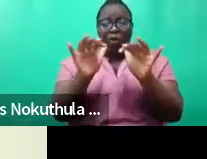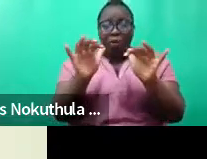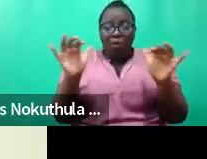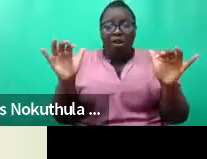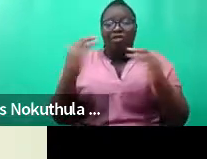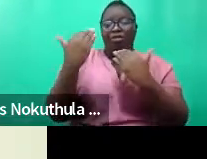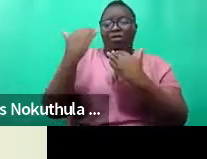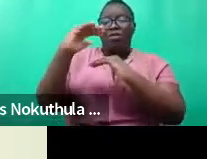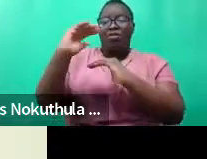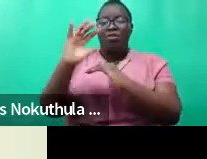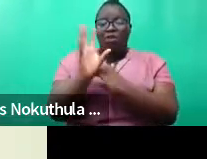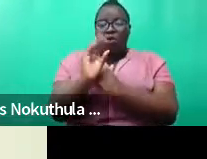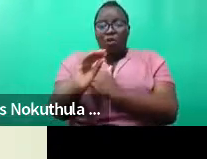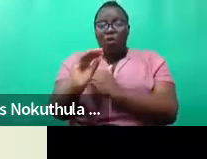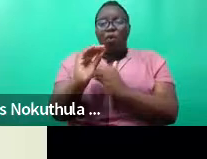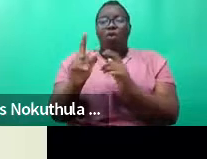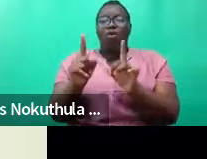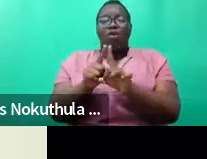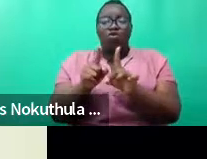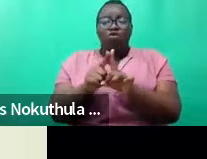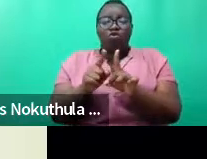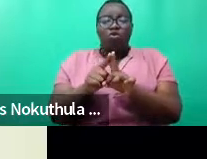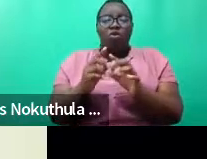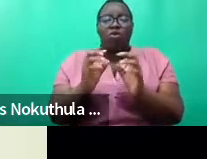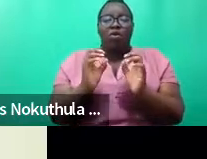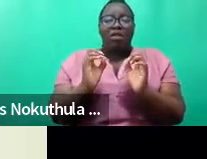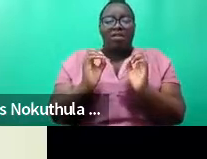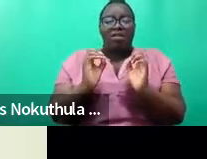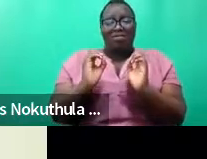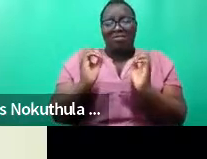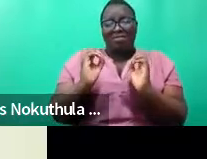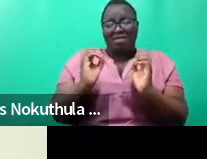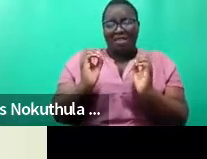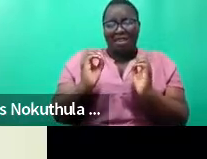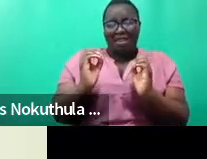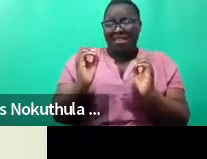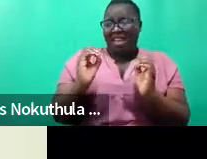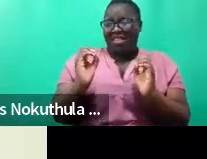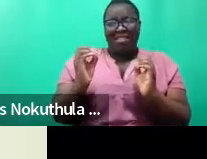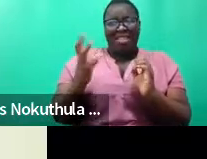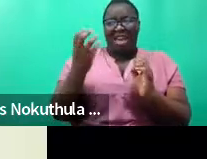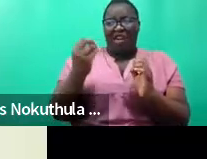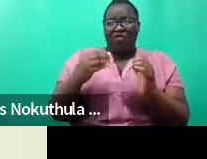We combined them. We did not encounter that many problems because